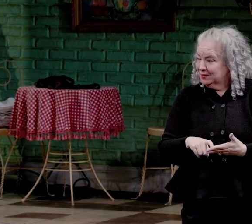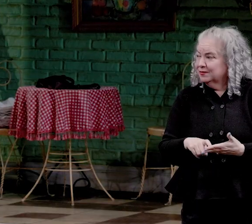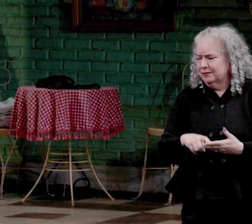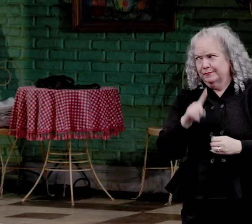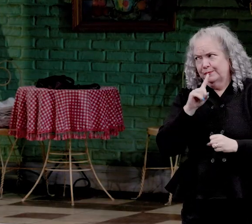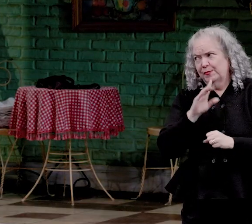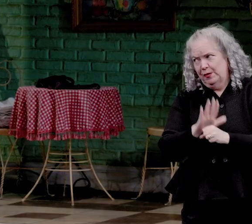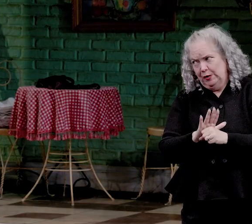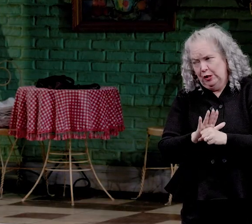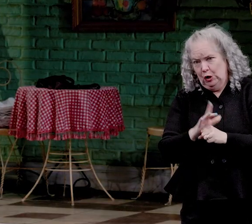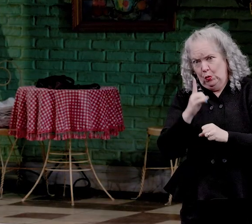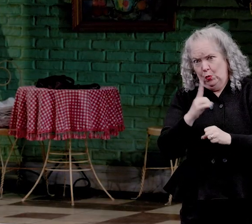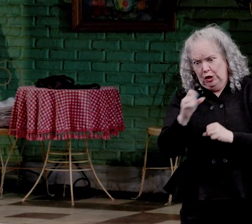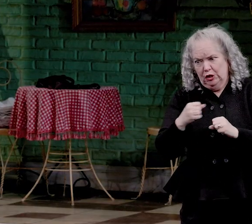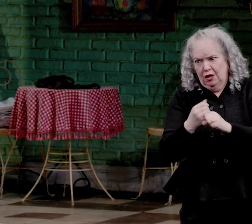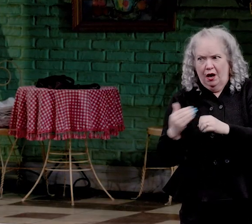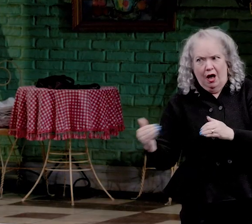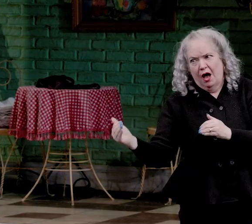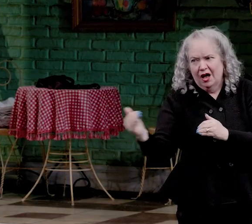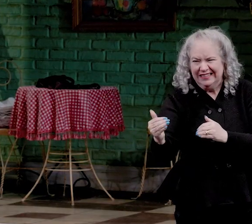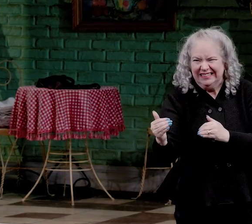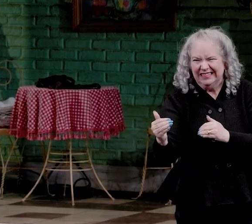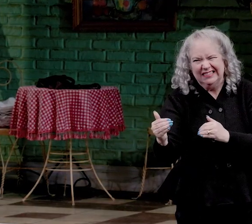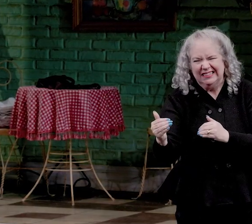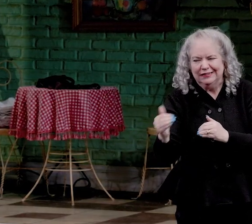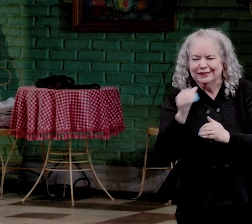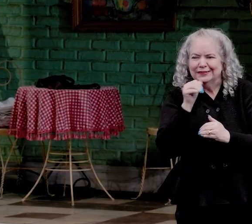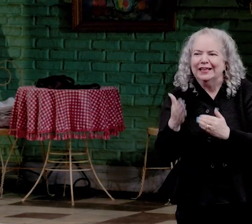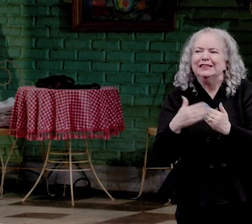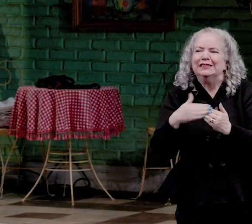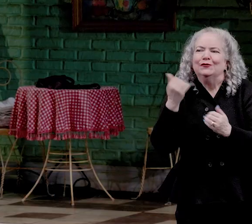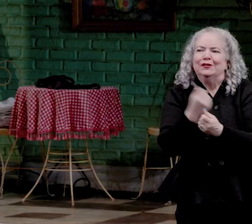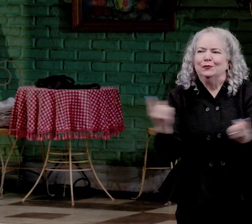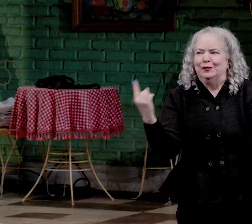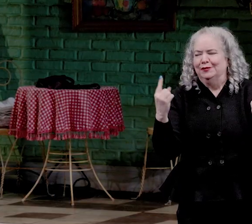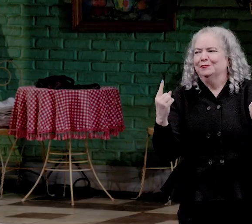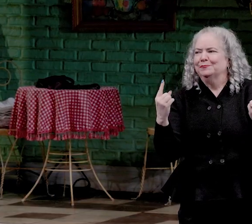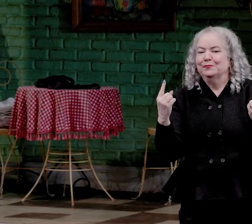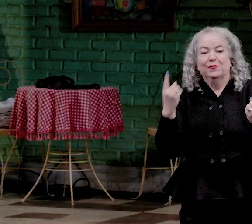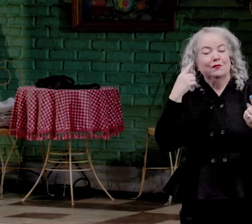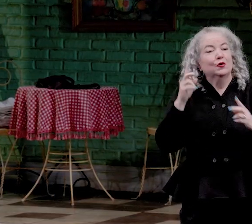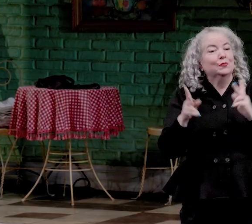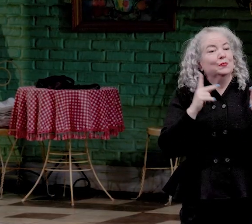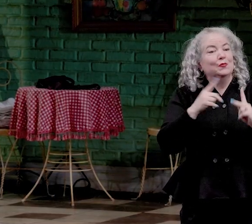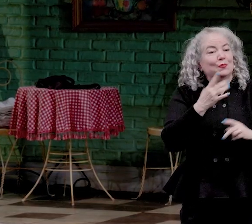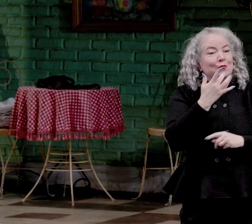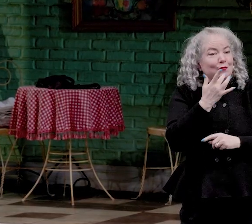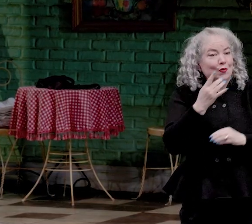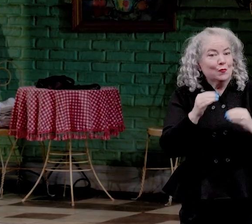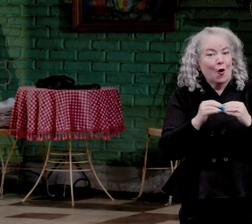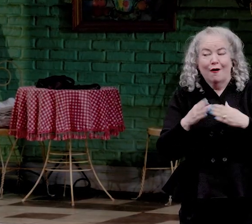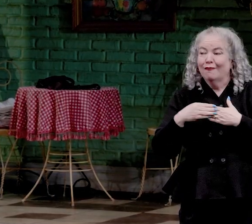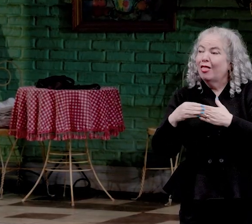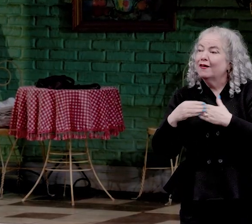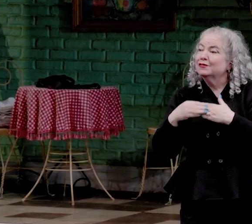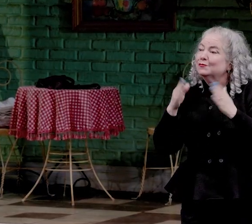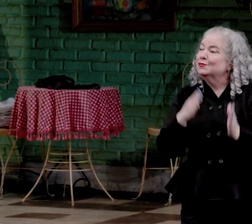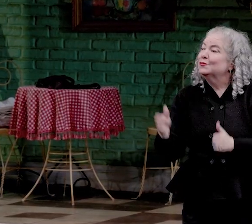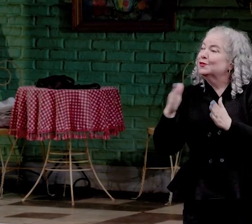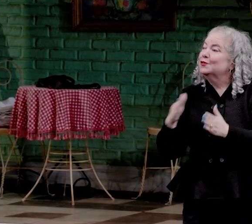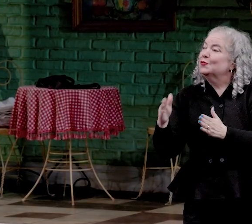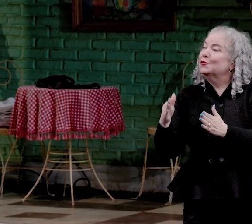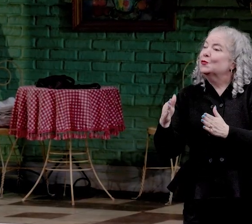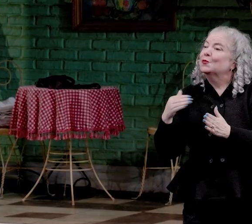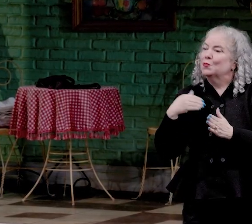making commitments a year or more in advance is not convenient for everyone. For those who prefer more flexible planning, we have expanded